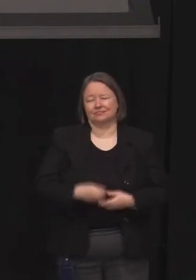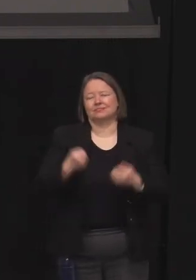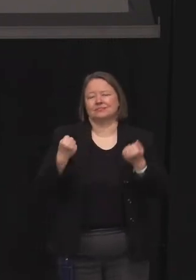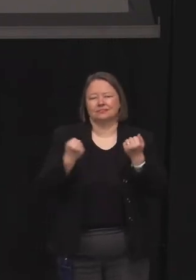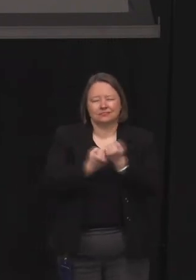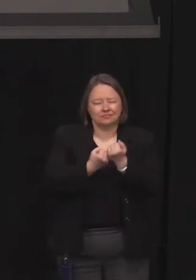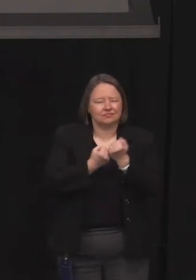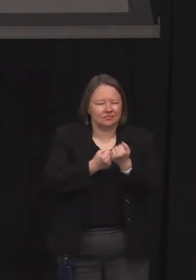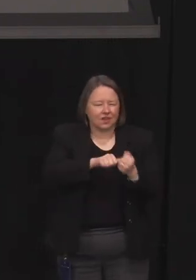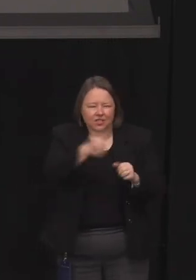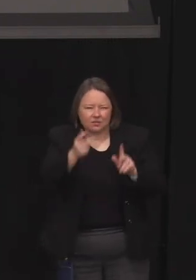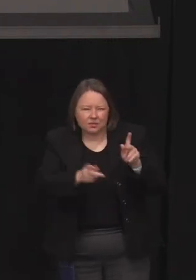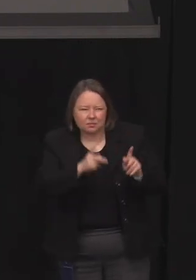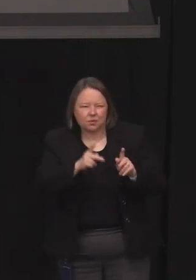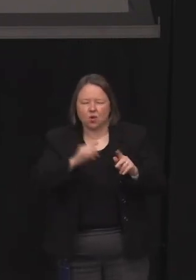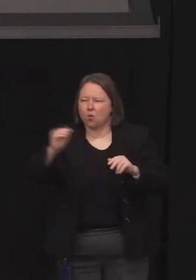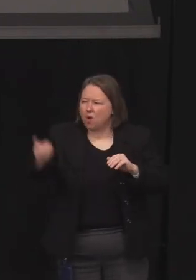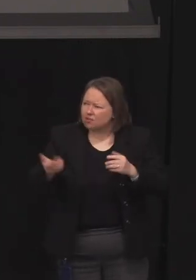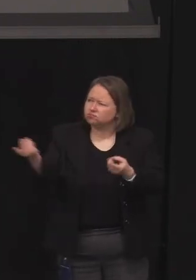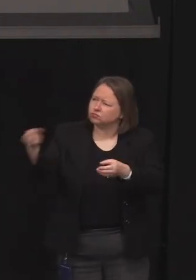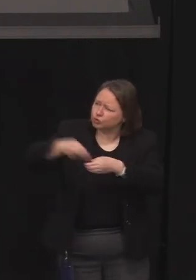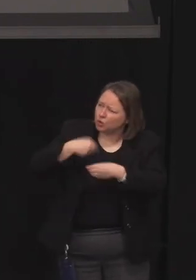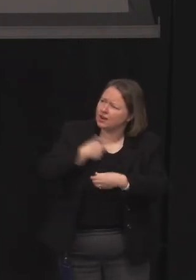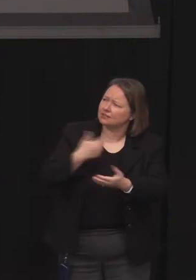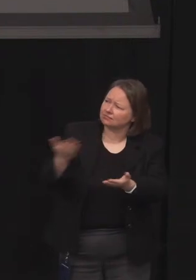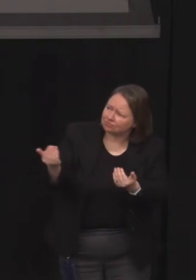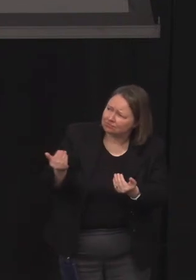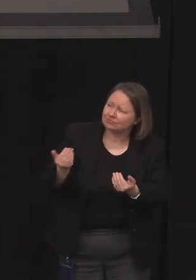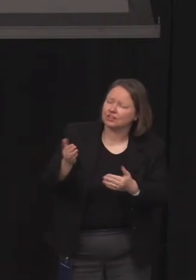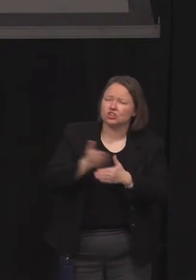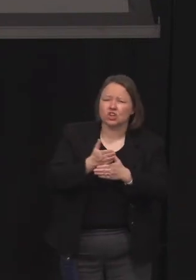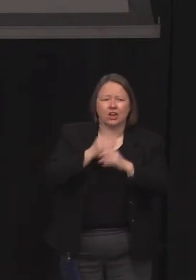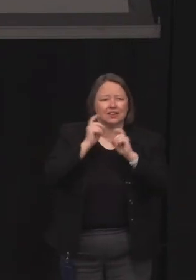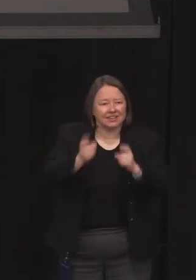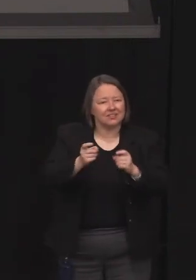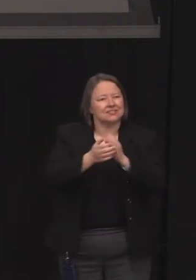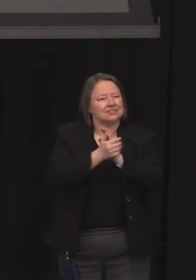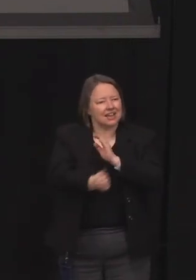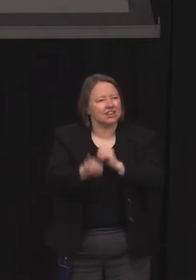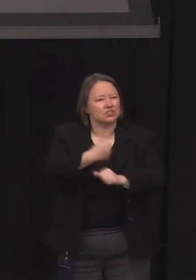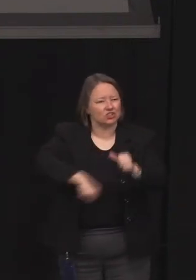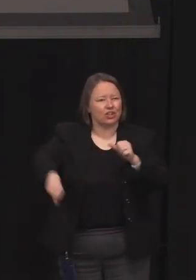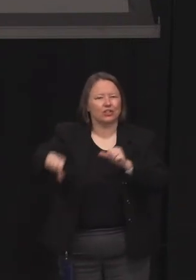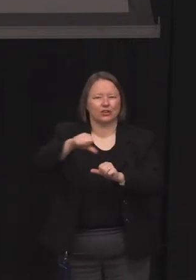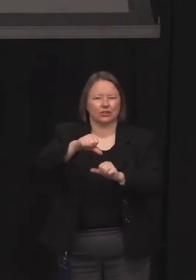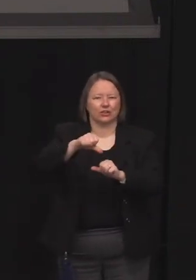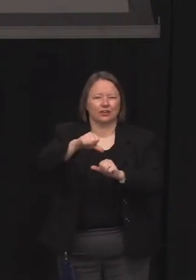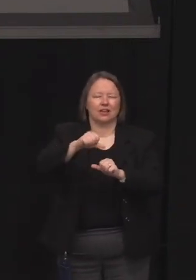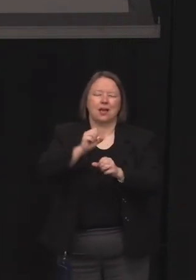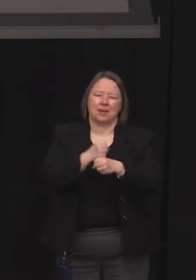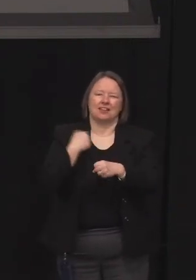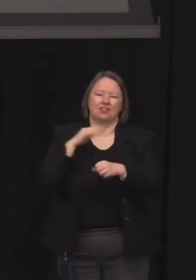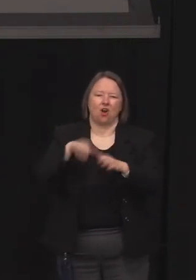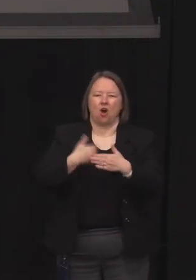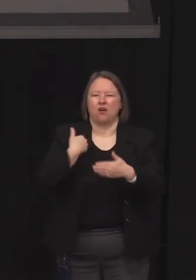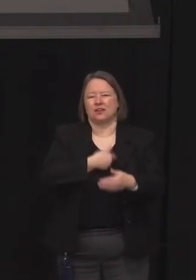others, welcoming them to the table, and sharing our gifts and our talents with one another makes us all